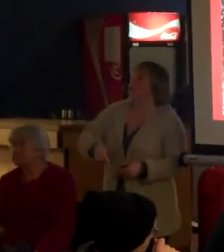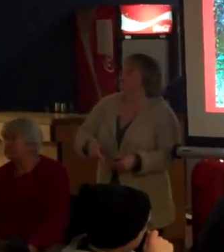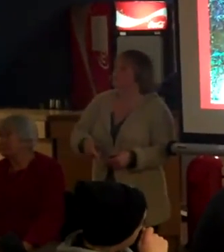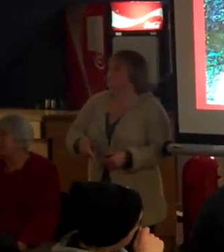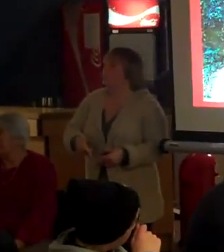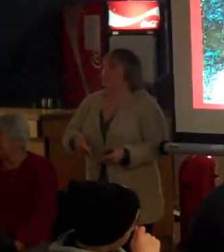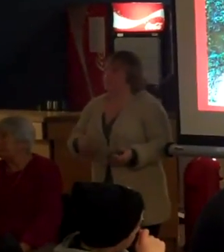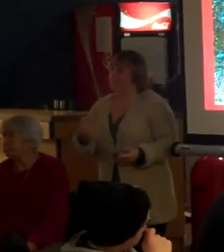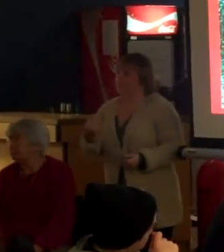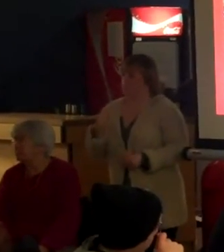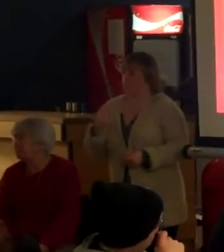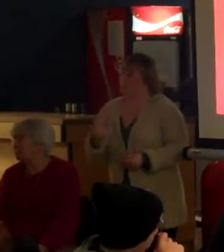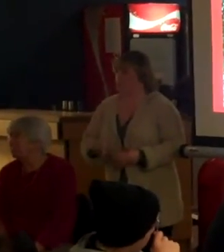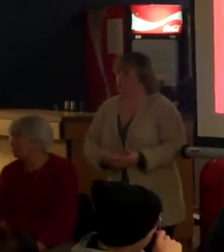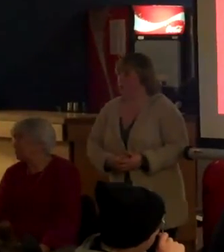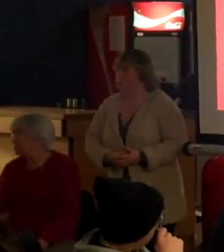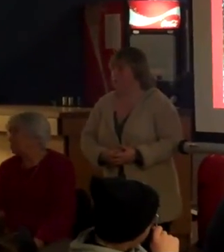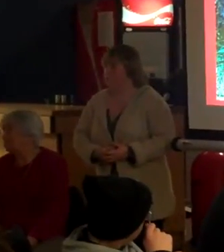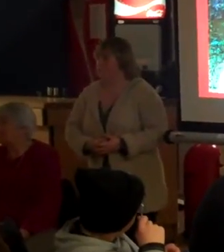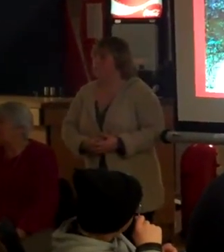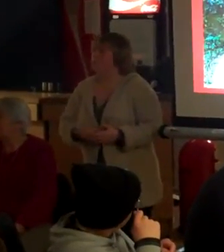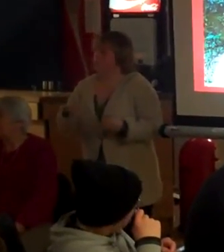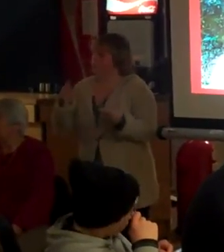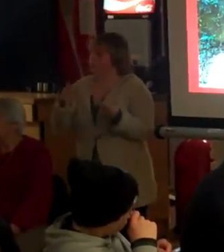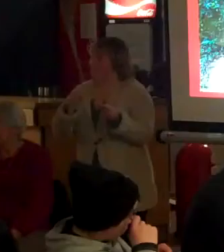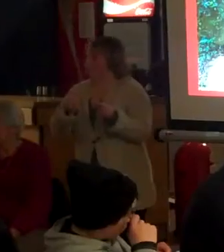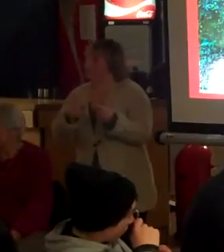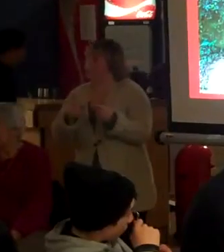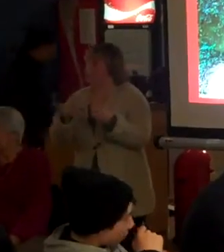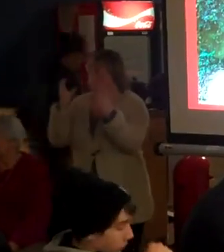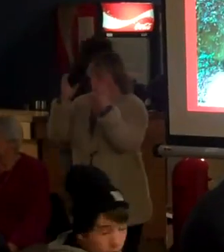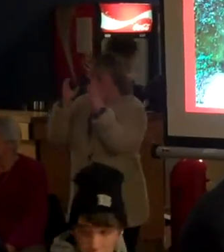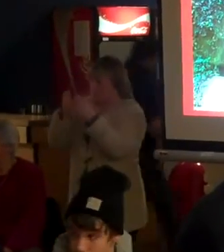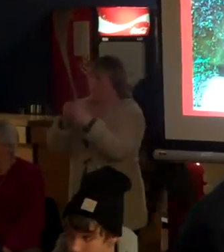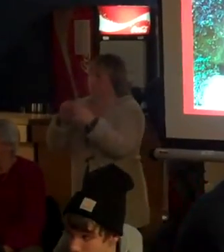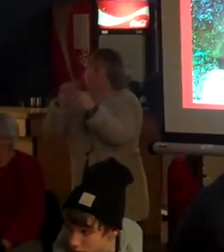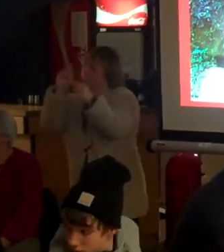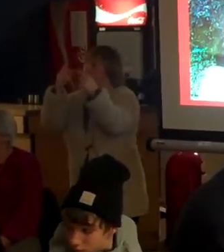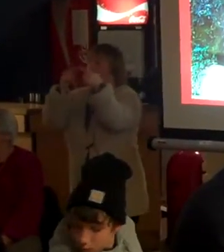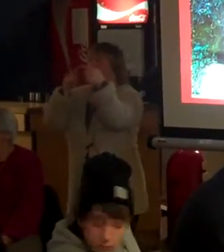an expensive venture. So Matendo is concentrating on doing the first two